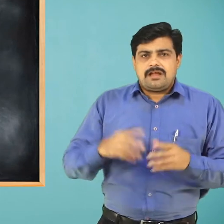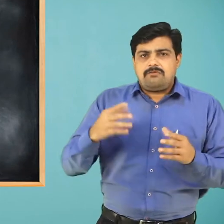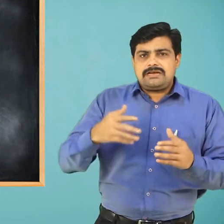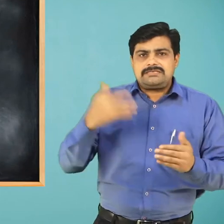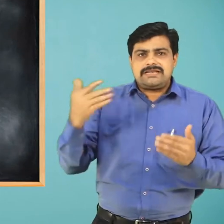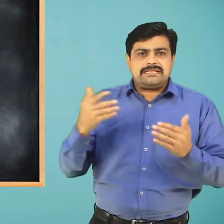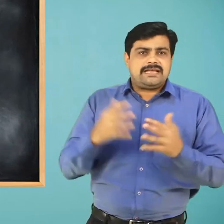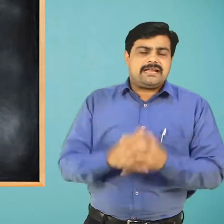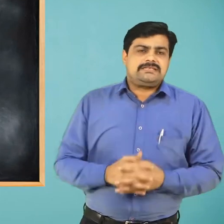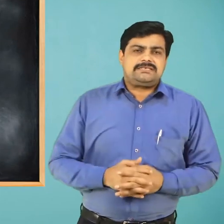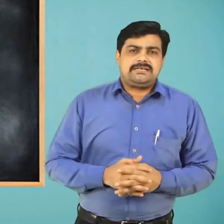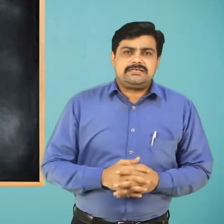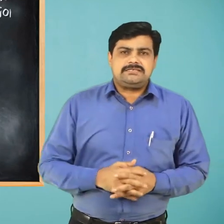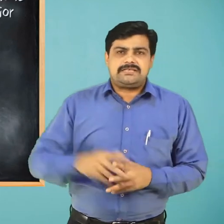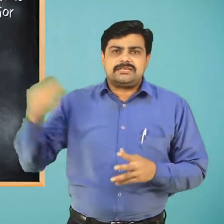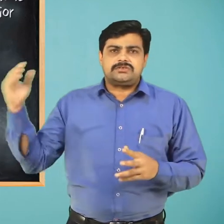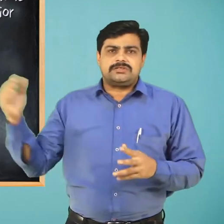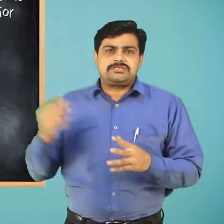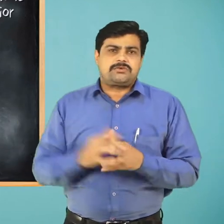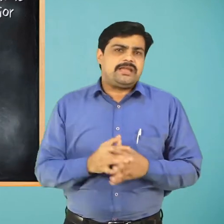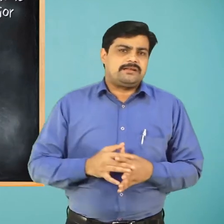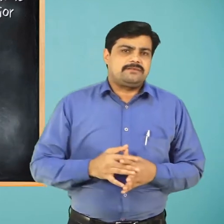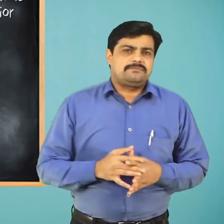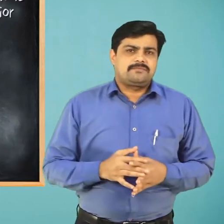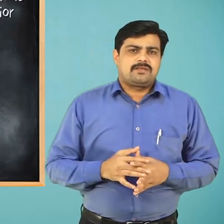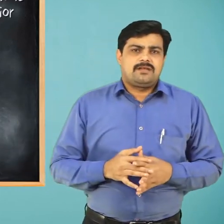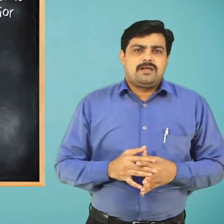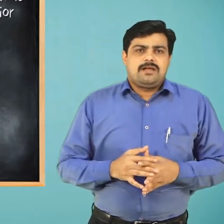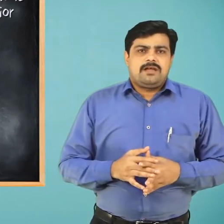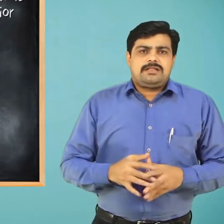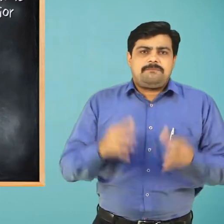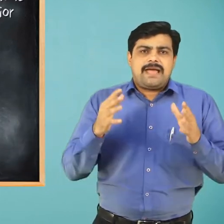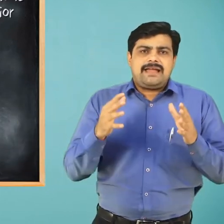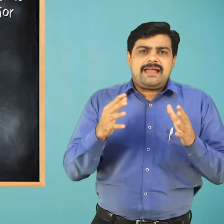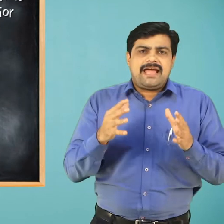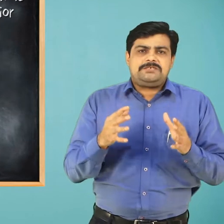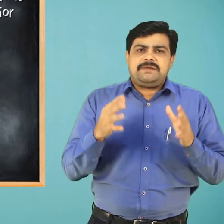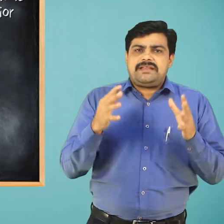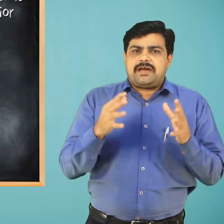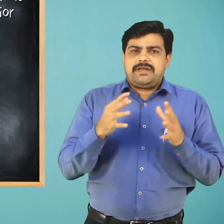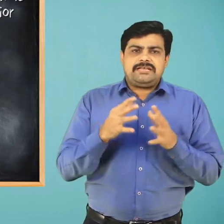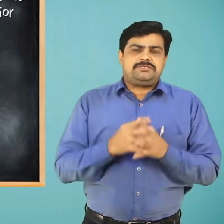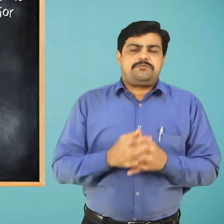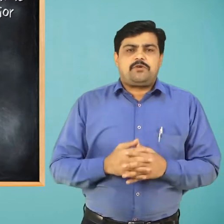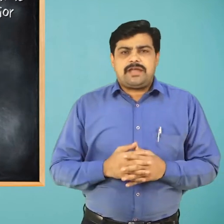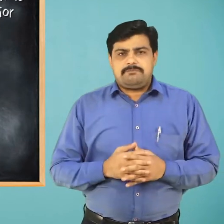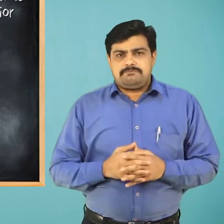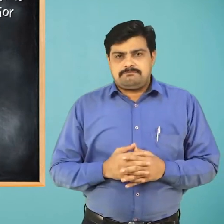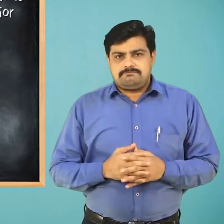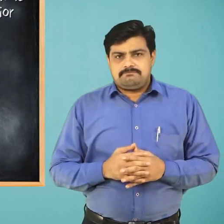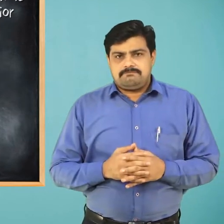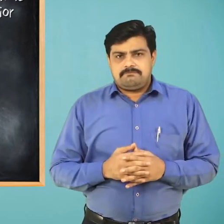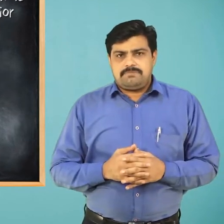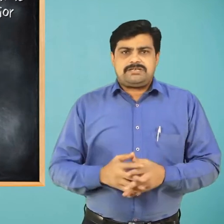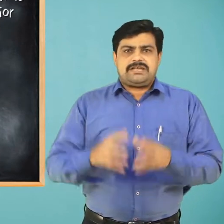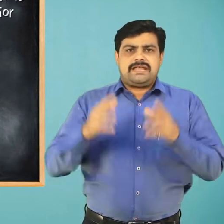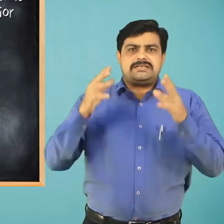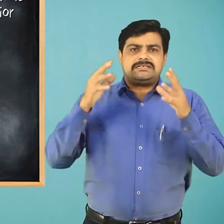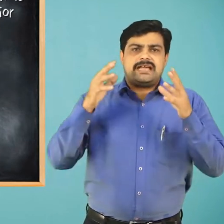Now let's take the another sentence that is on the screen. The bed has been arranged for him, but it